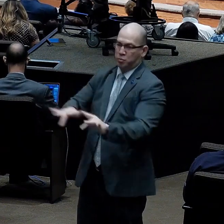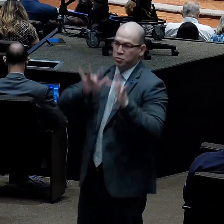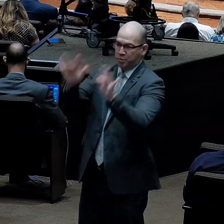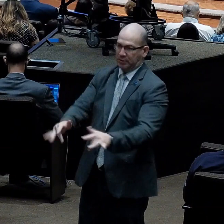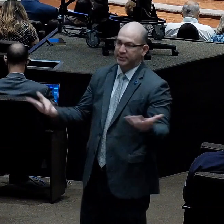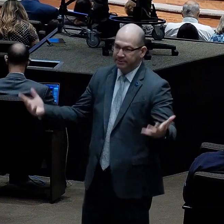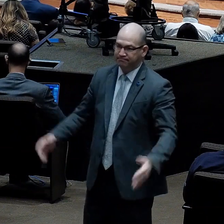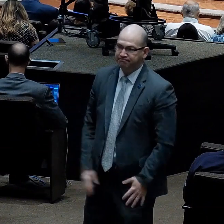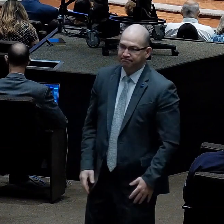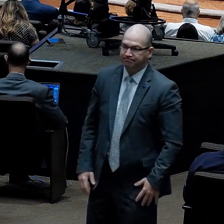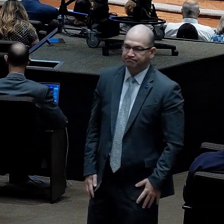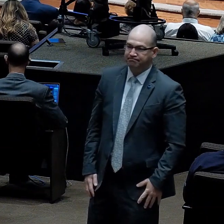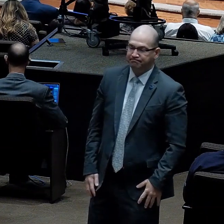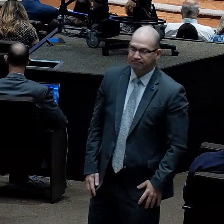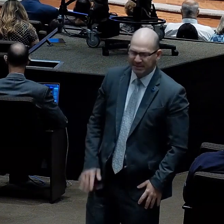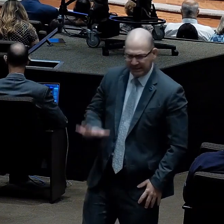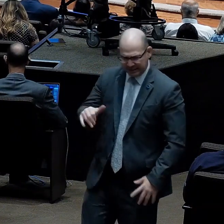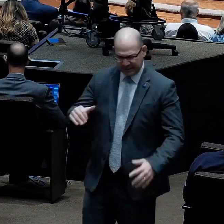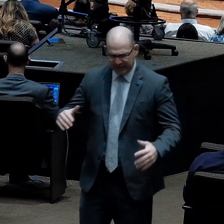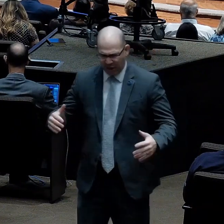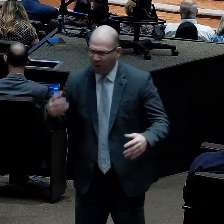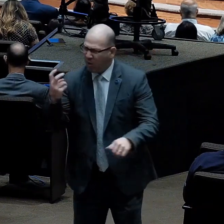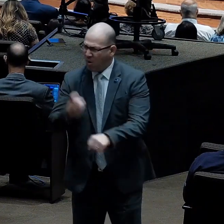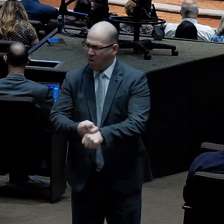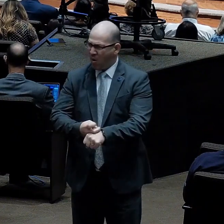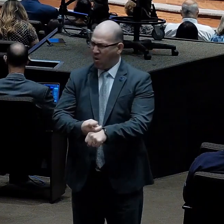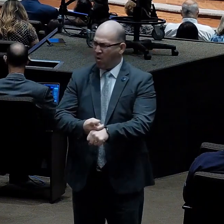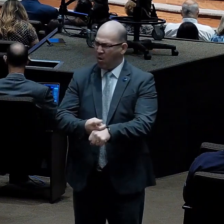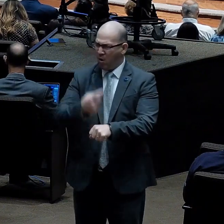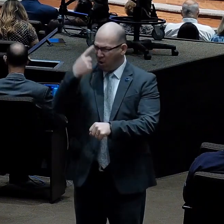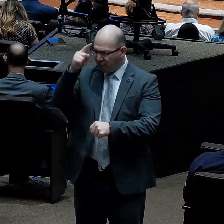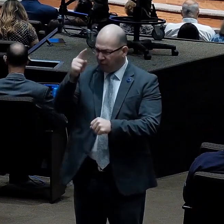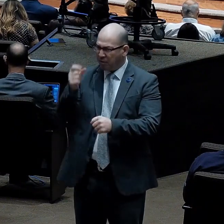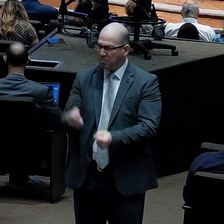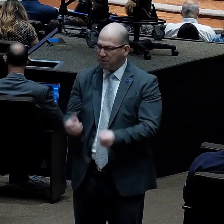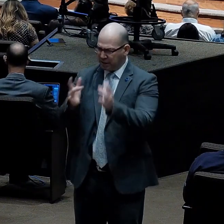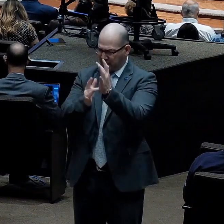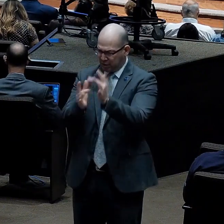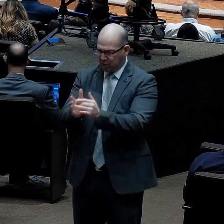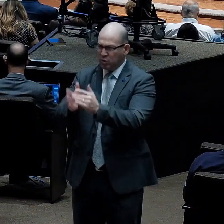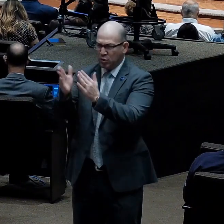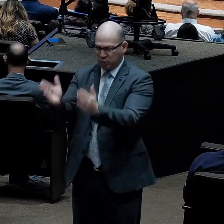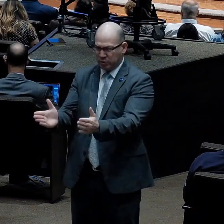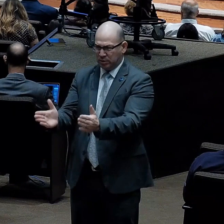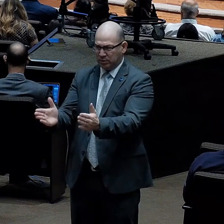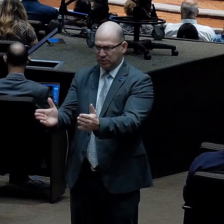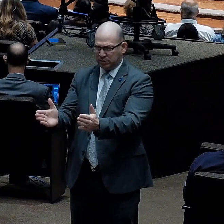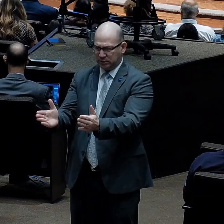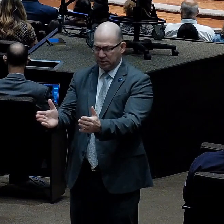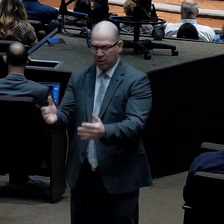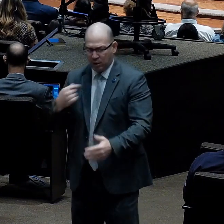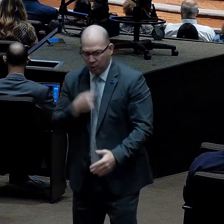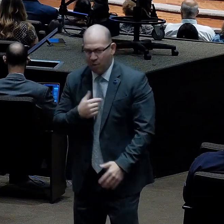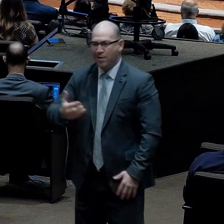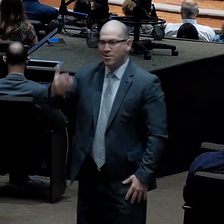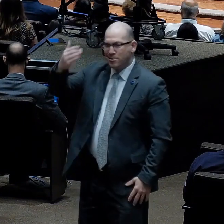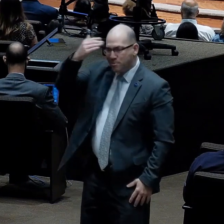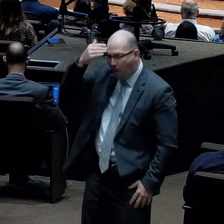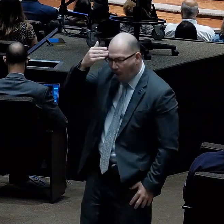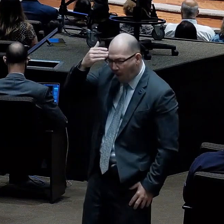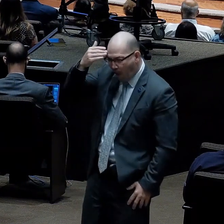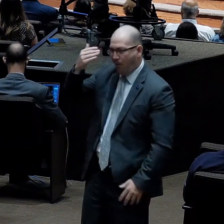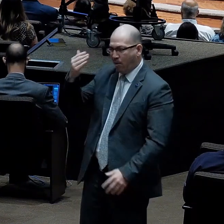challenges that conservative, Bible-believing churches face. We know how to define the terms,